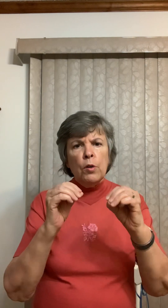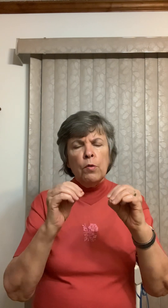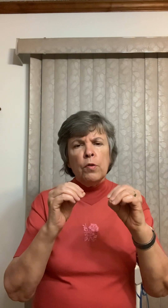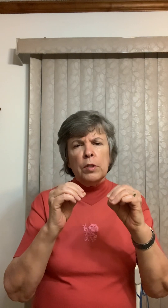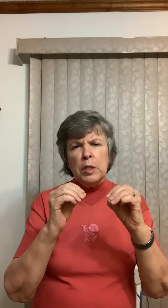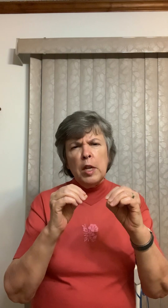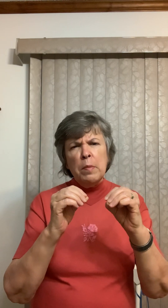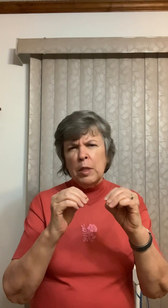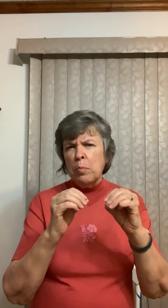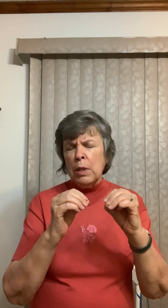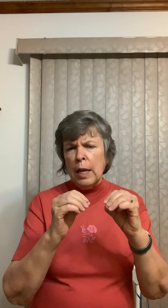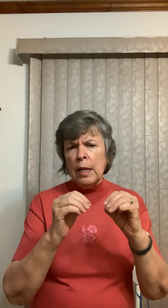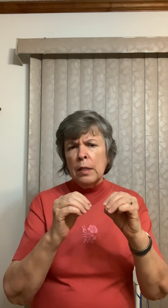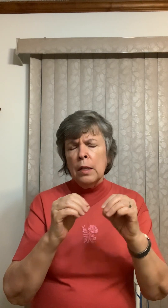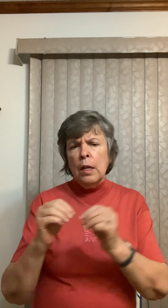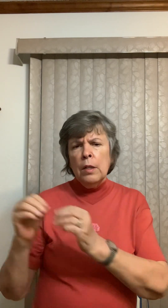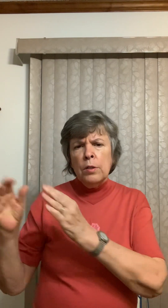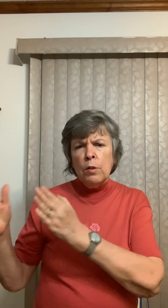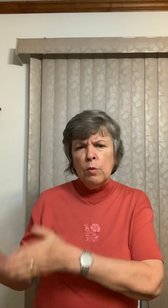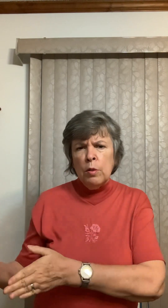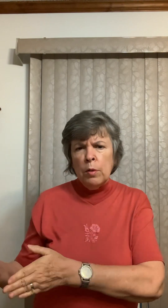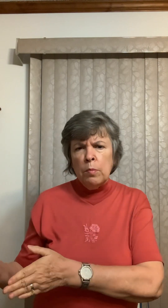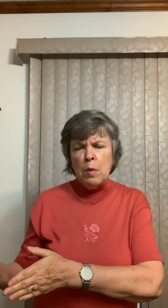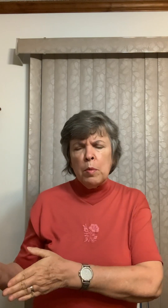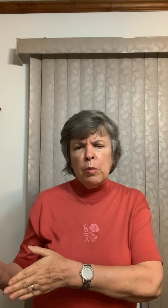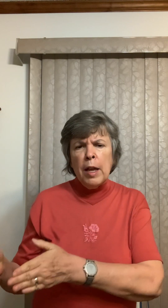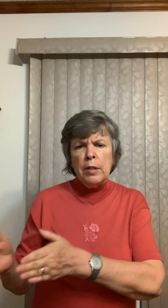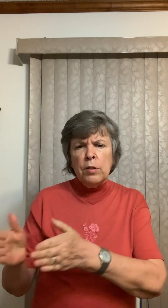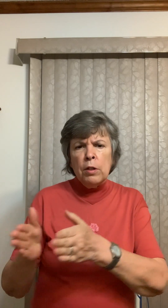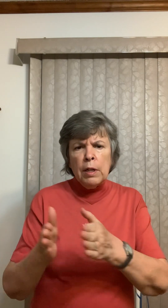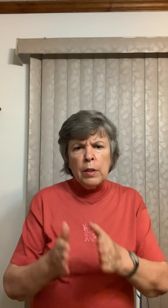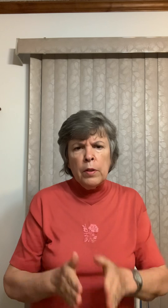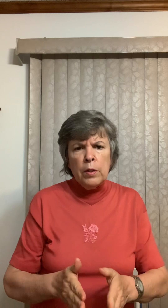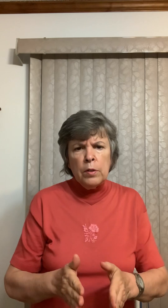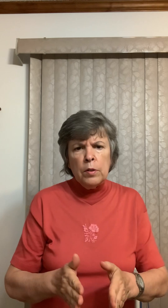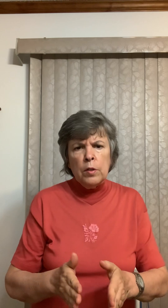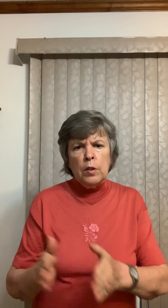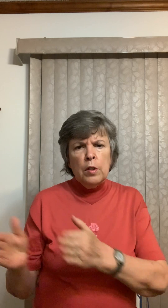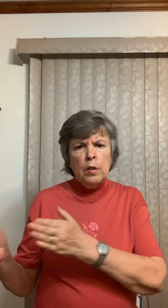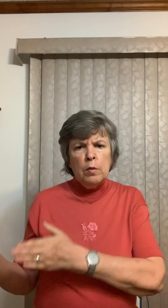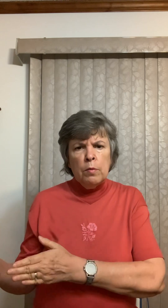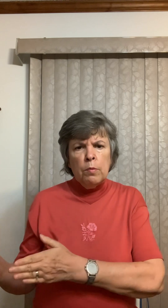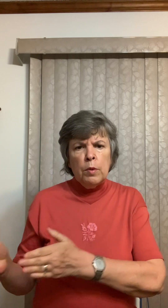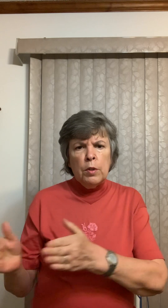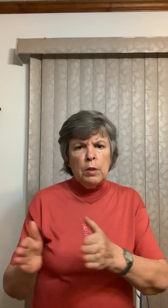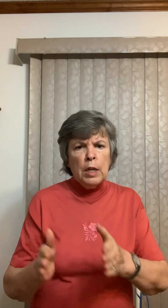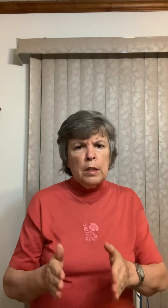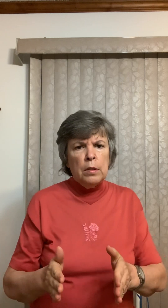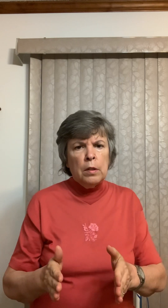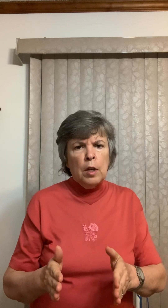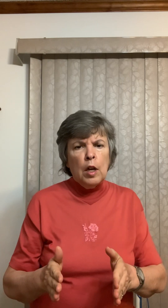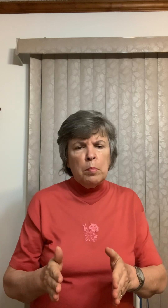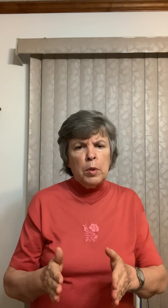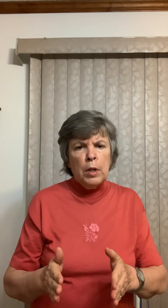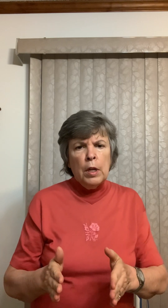for scheme, it's a plan. So remember, plan is to go like this with your hands up.